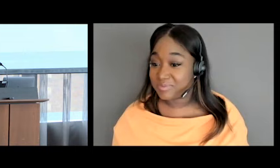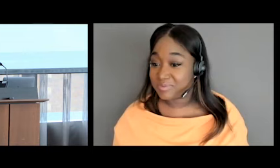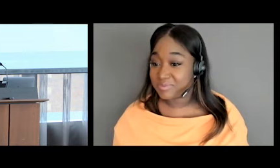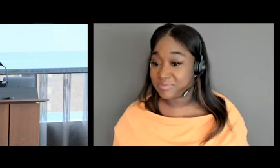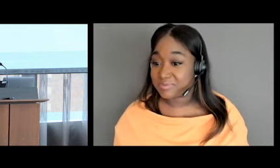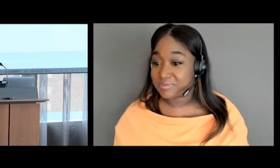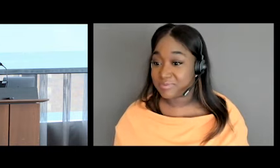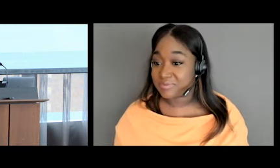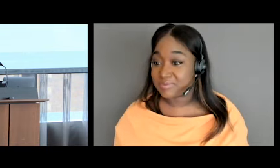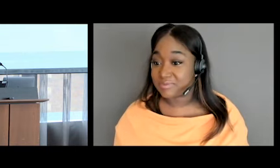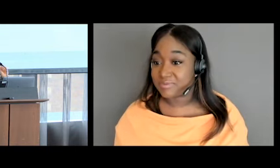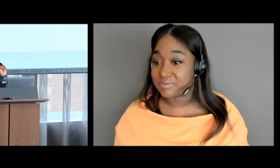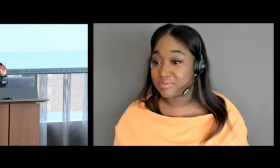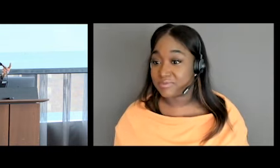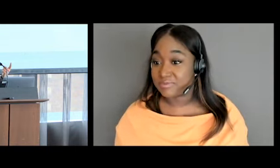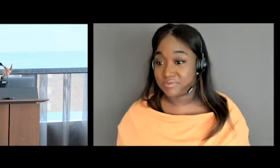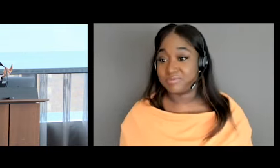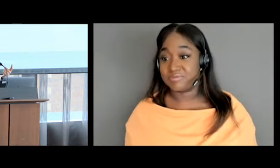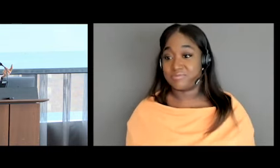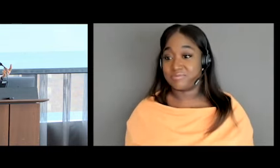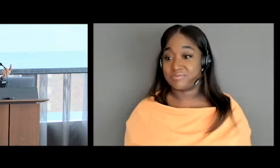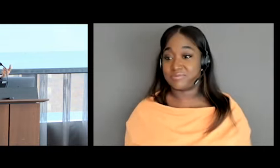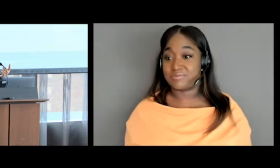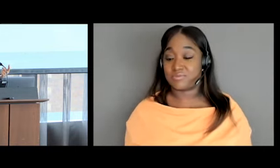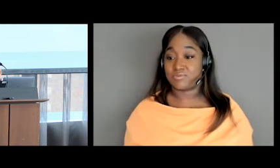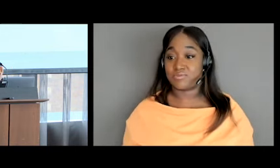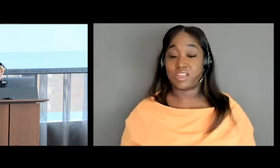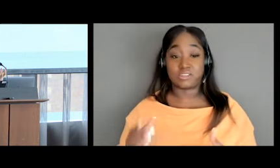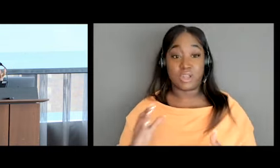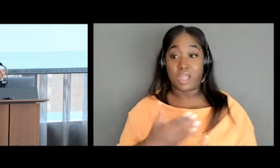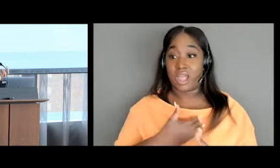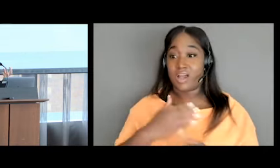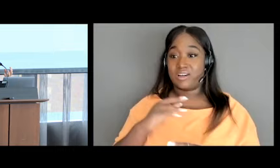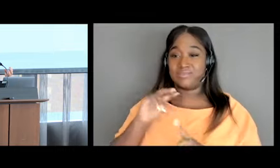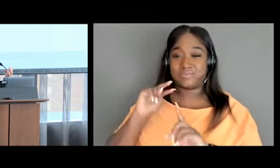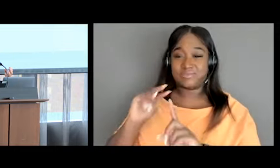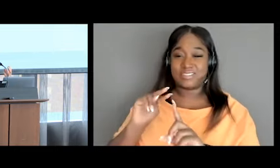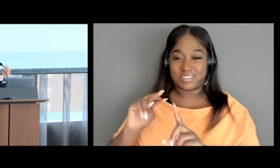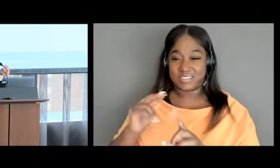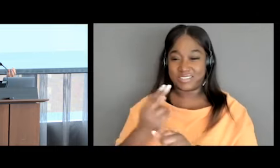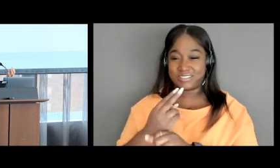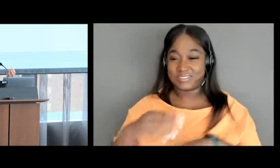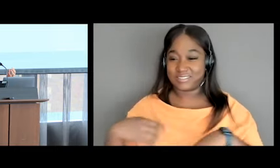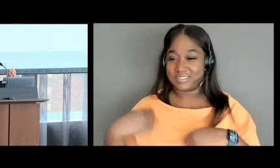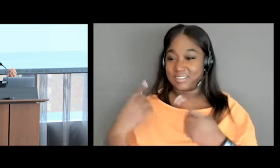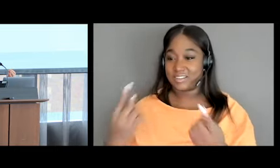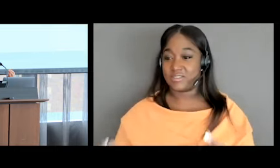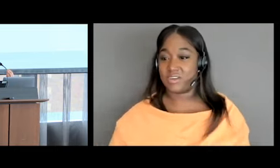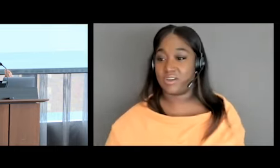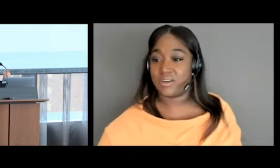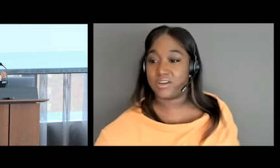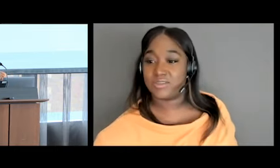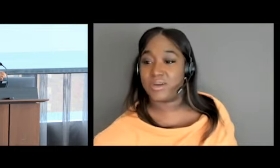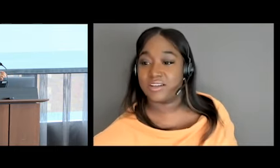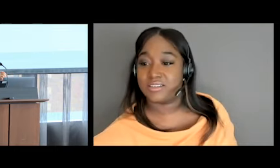So, the viewpoint that we've taken thus far has very much been the sort of social model of